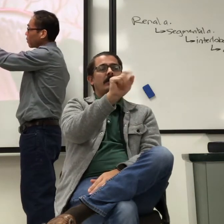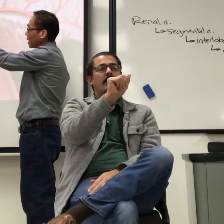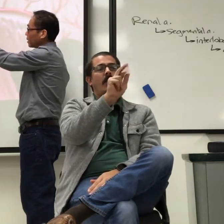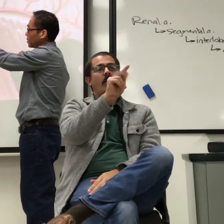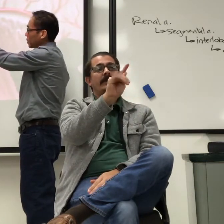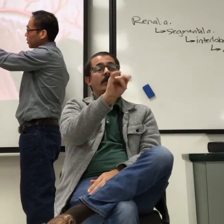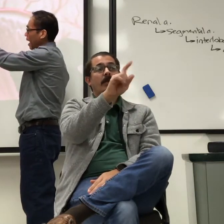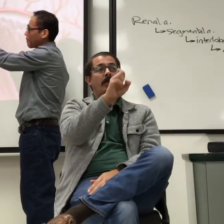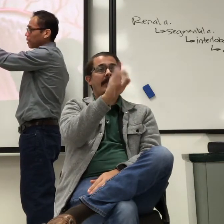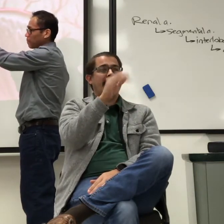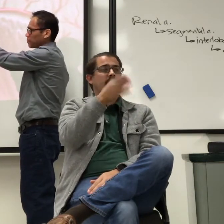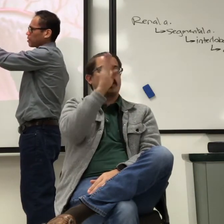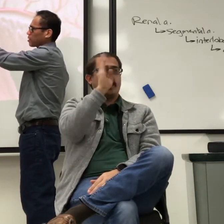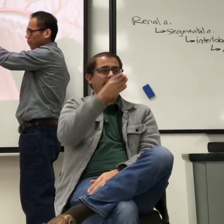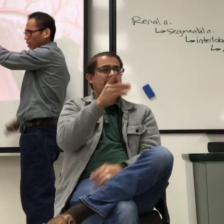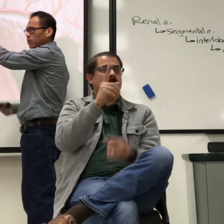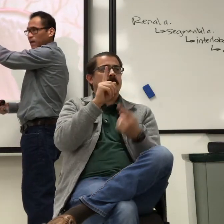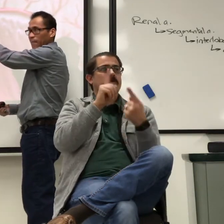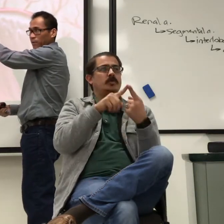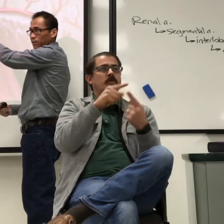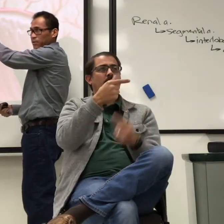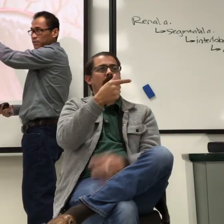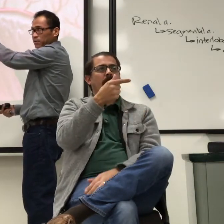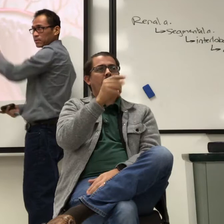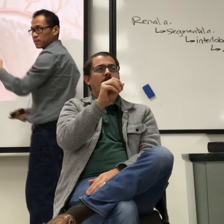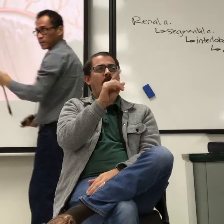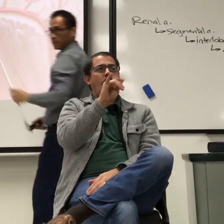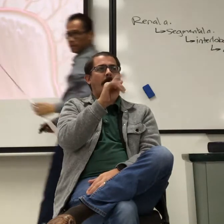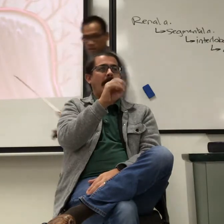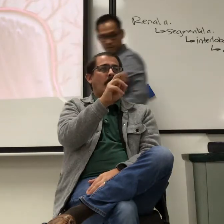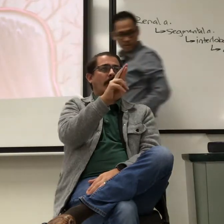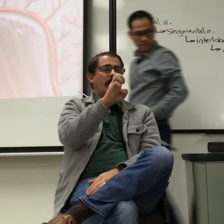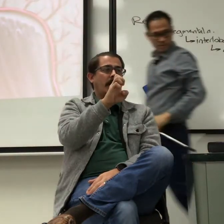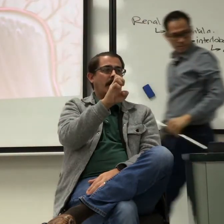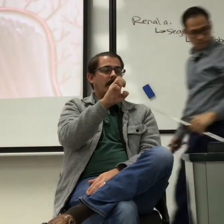go directly to the glomerular capillaries.